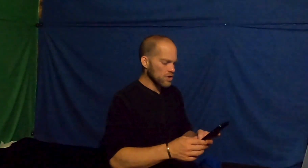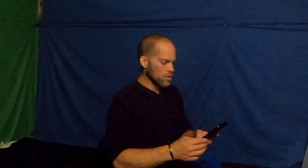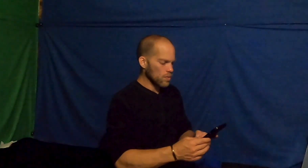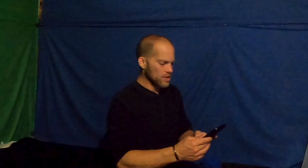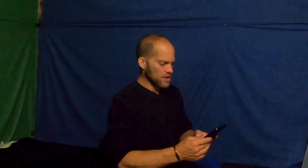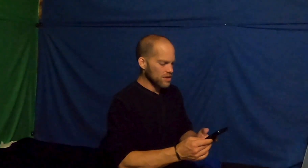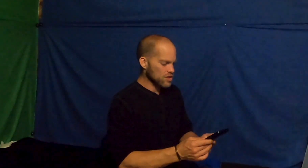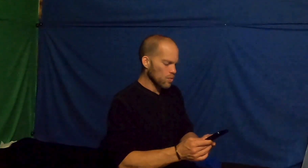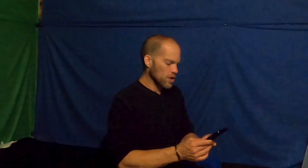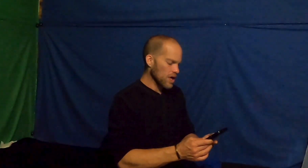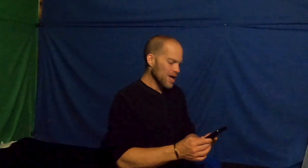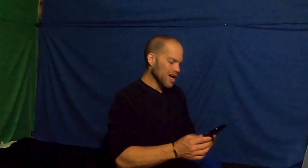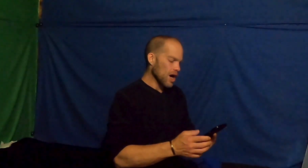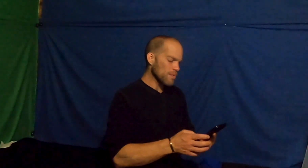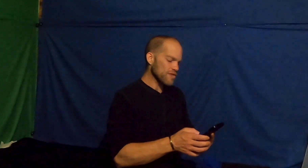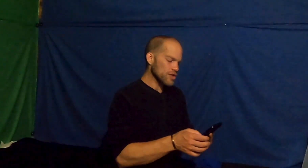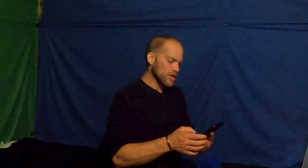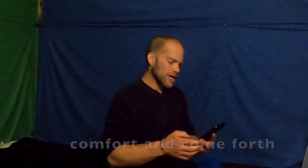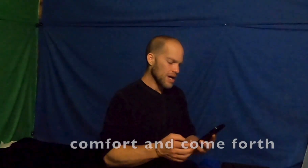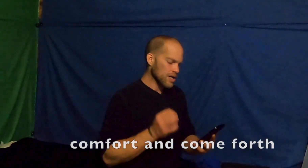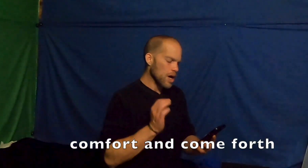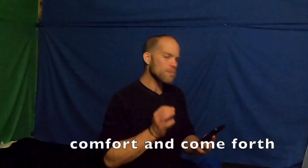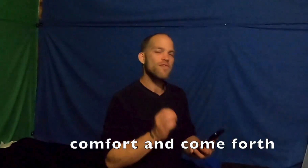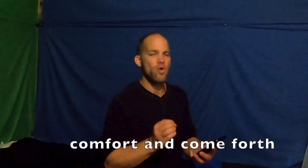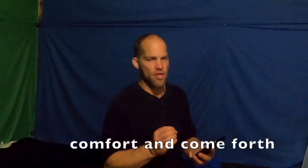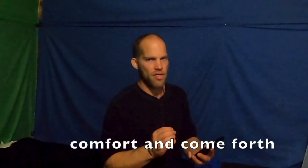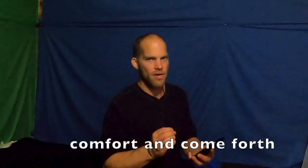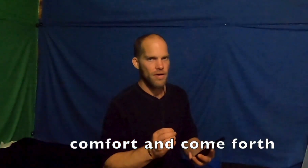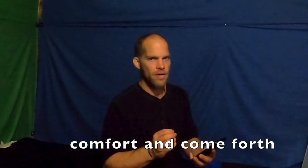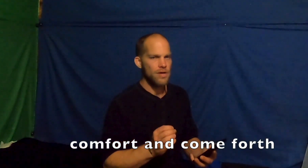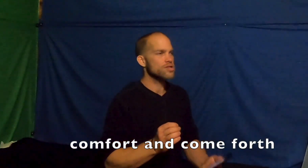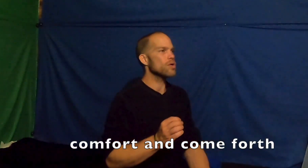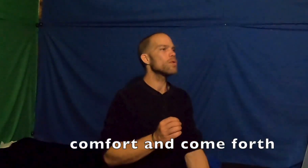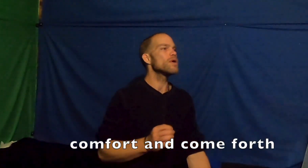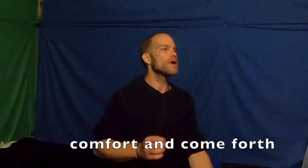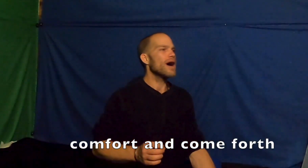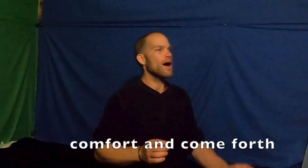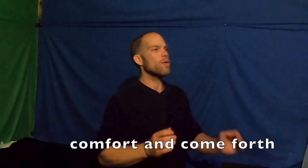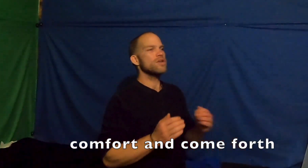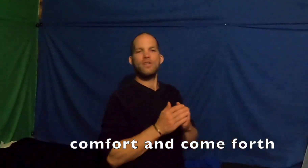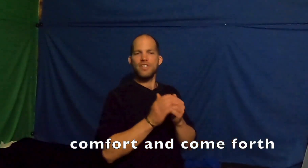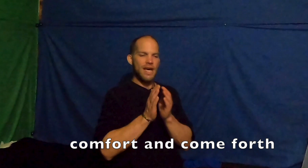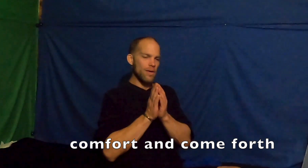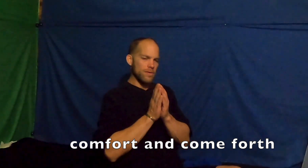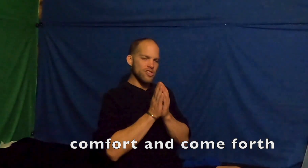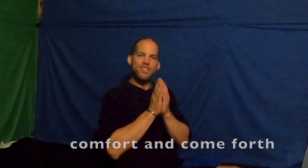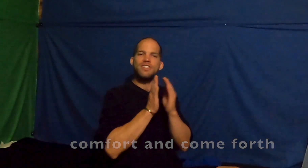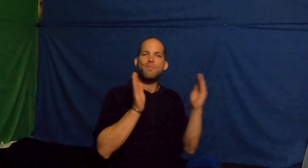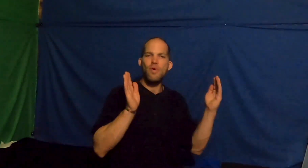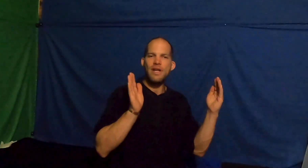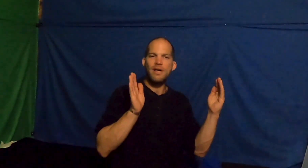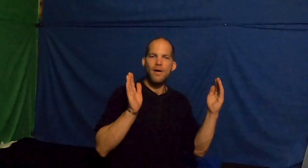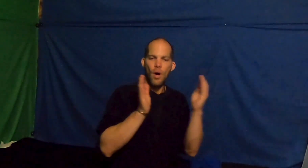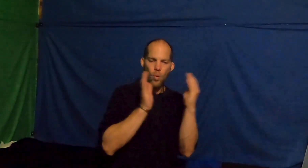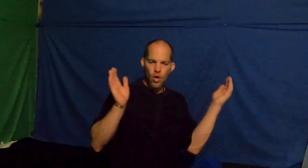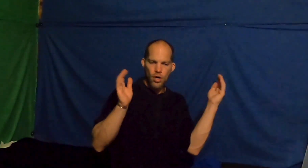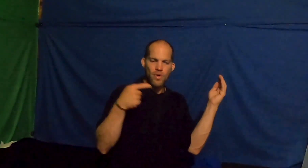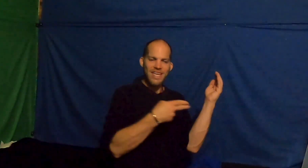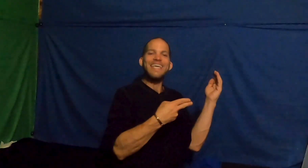do, there's the word comfort and come forth. So I want you to see how just separating a word with an E